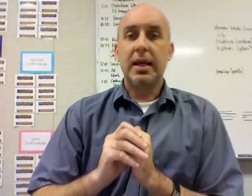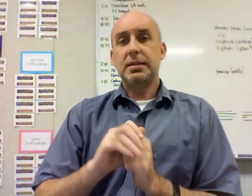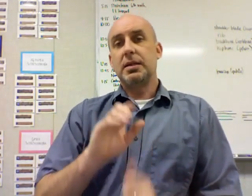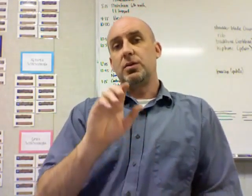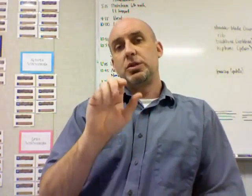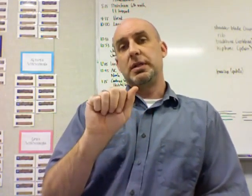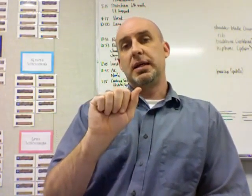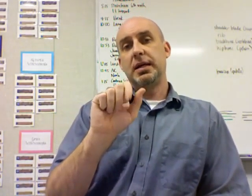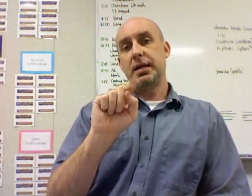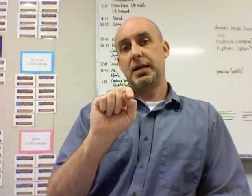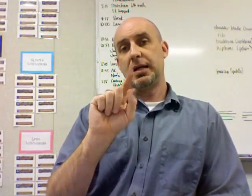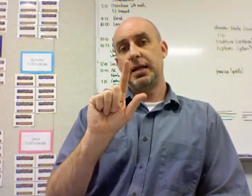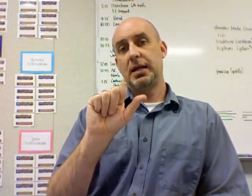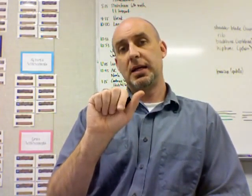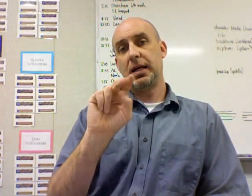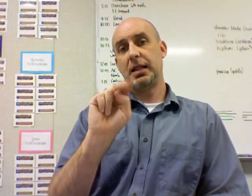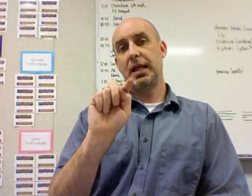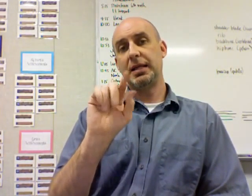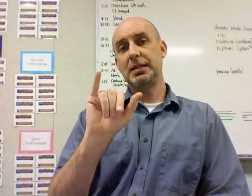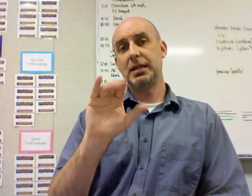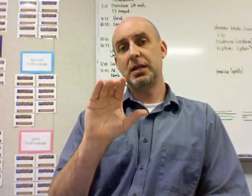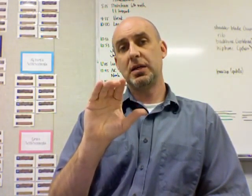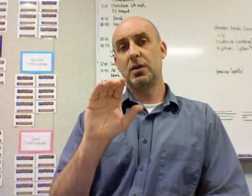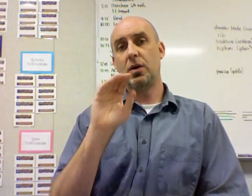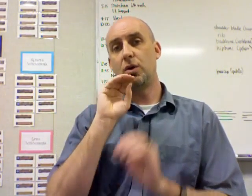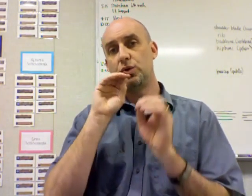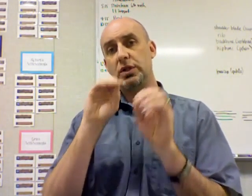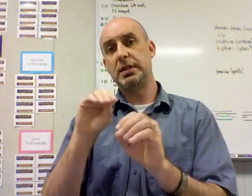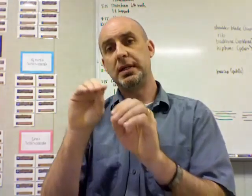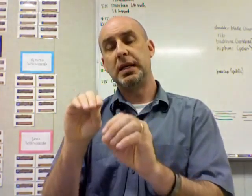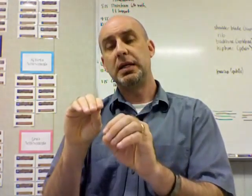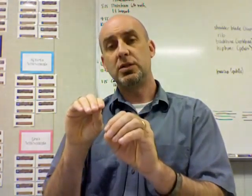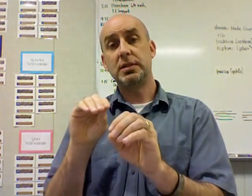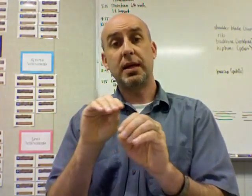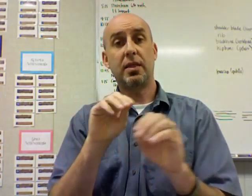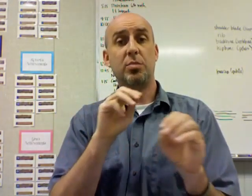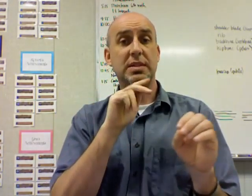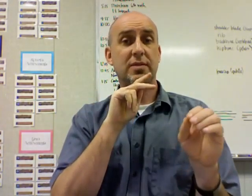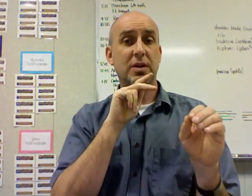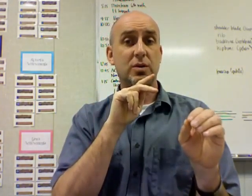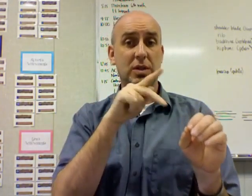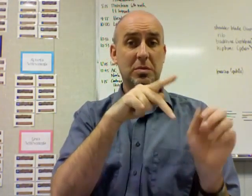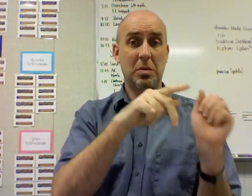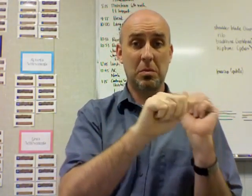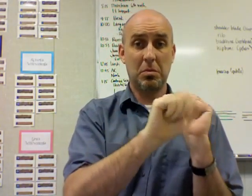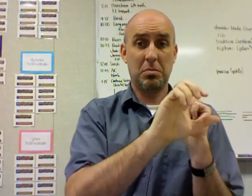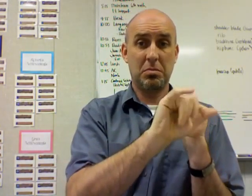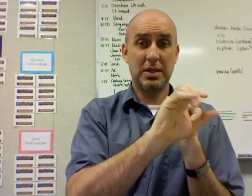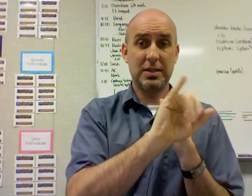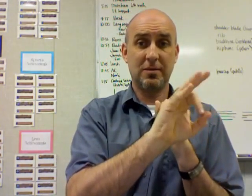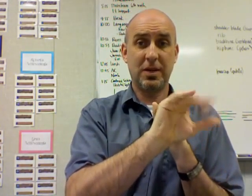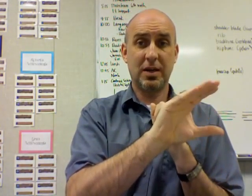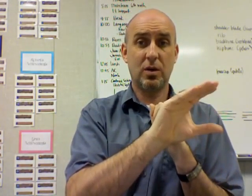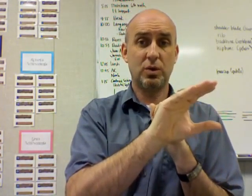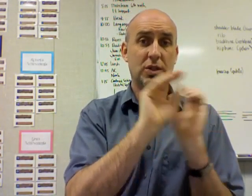Atlantic Ocean. Atlantic Ocean. Just like the Pacific Ocean. Pacific Ocean